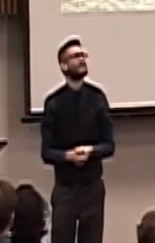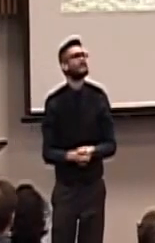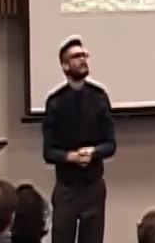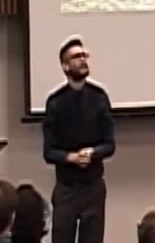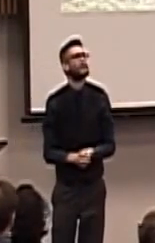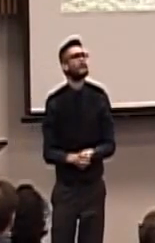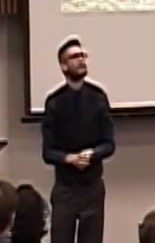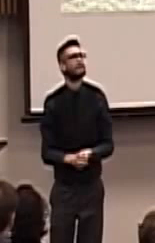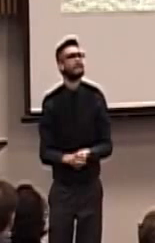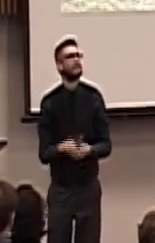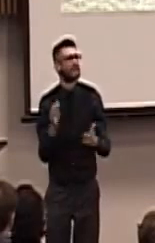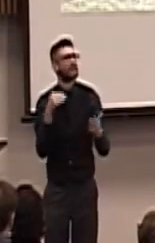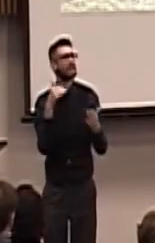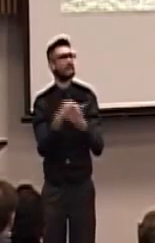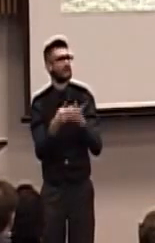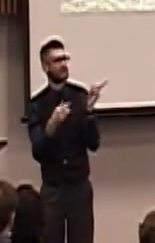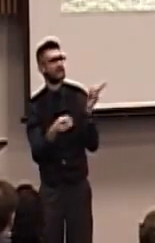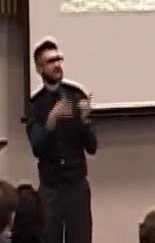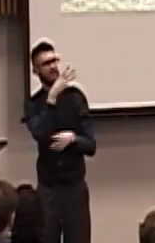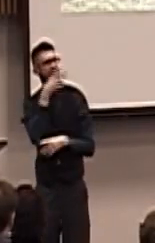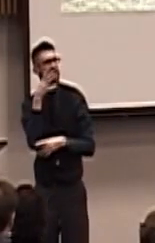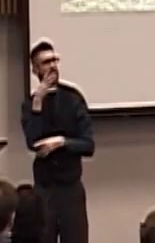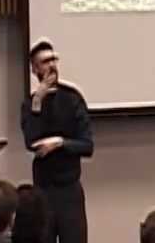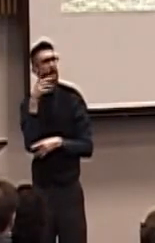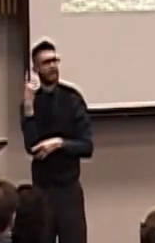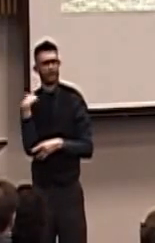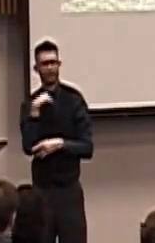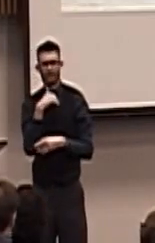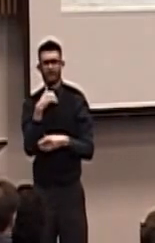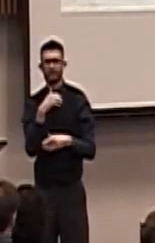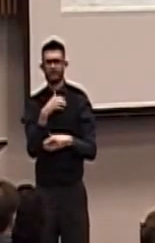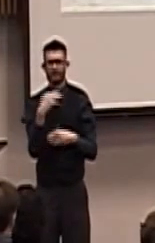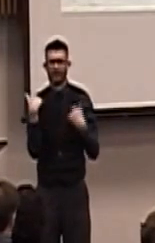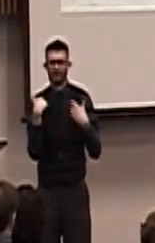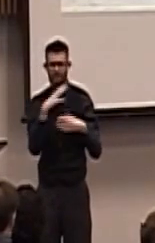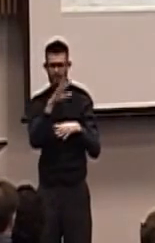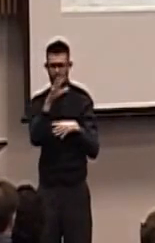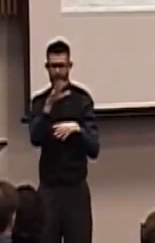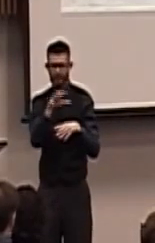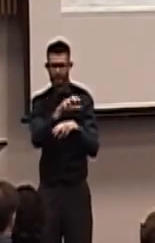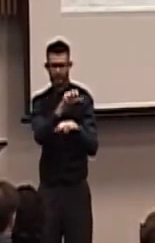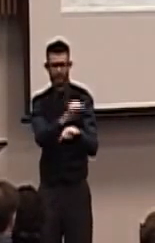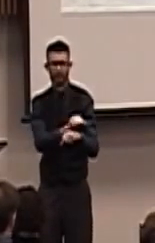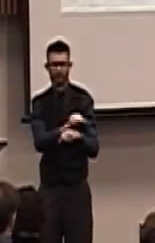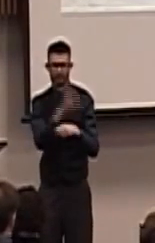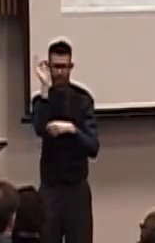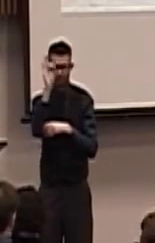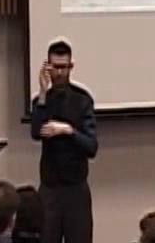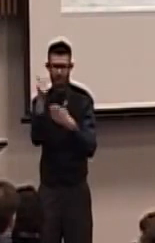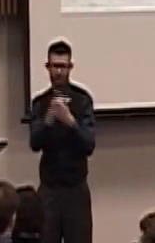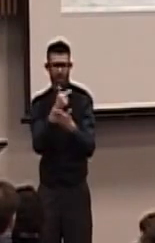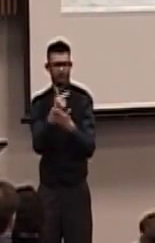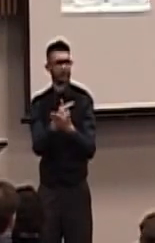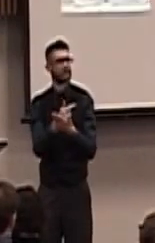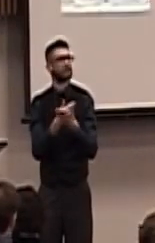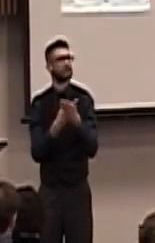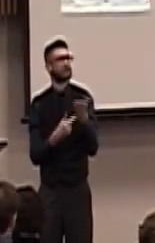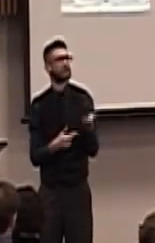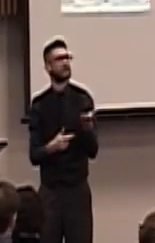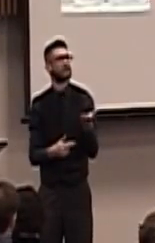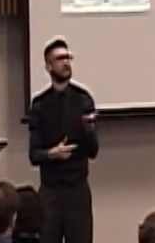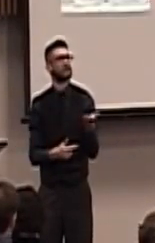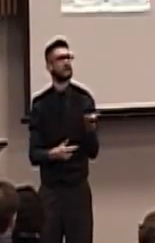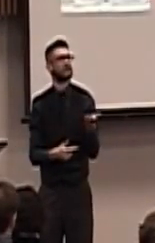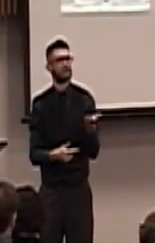We arrived at this farm where we were scheduled to preach the gospel, and one family lived